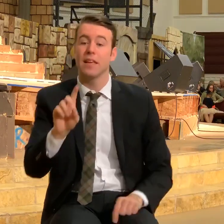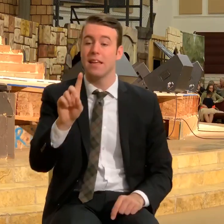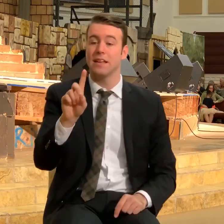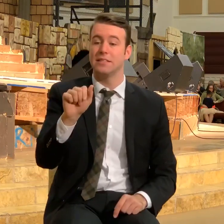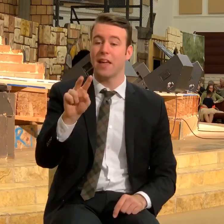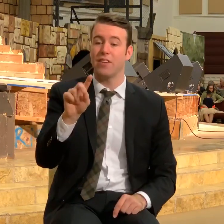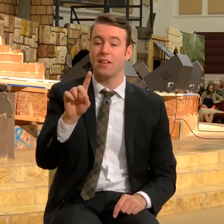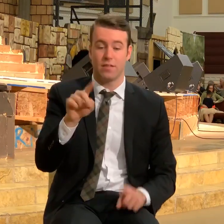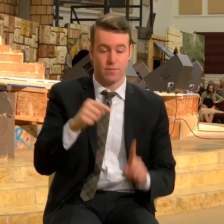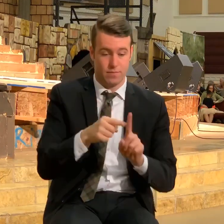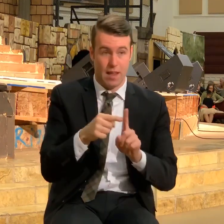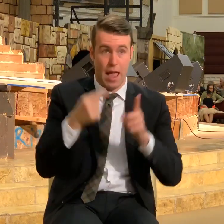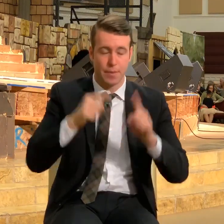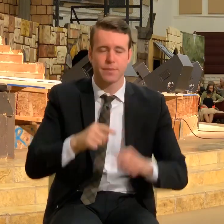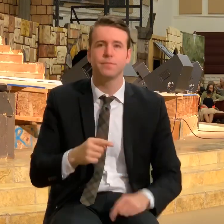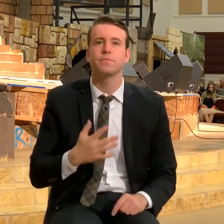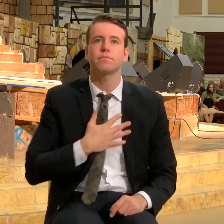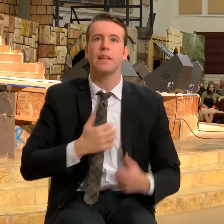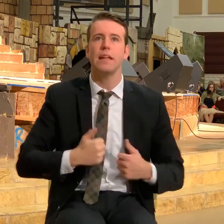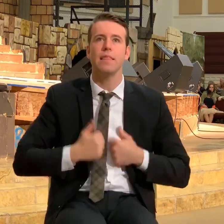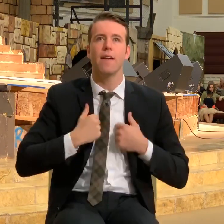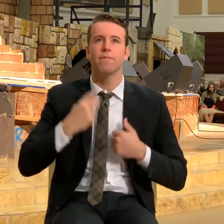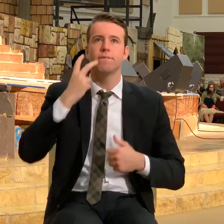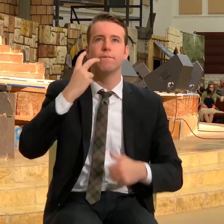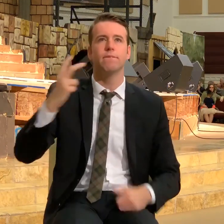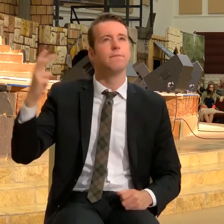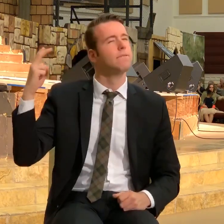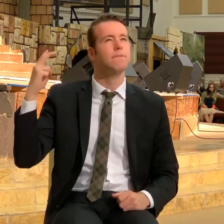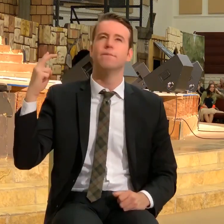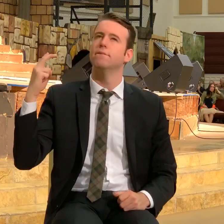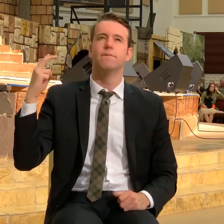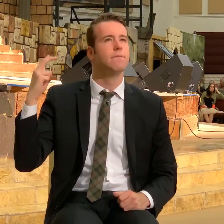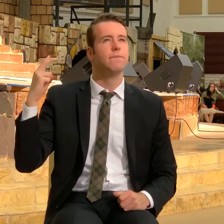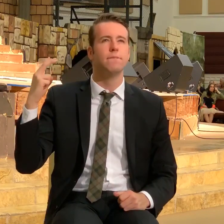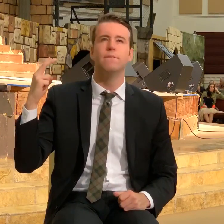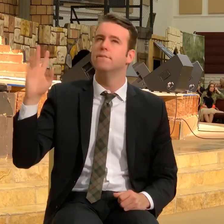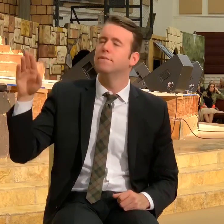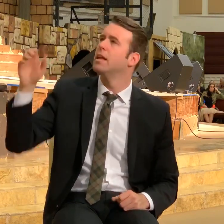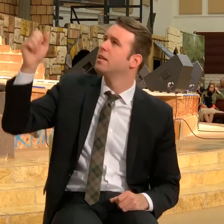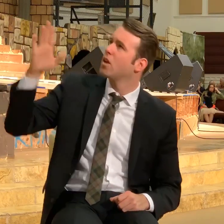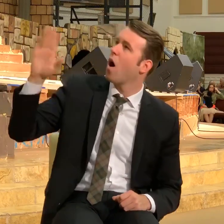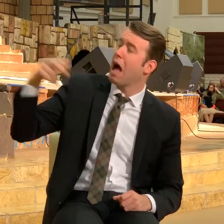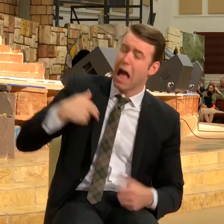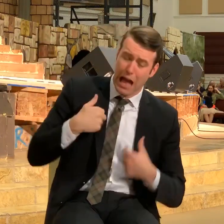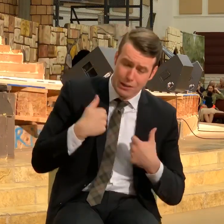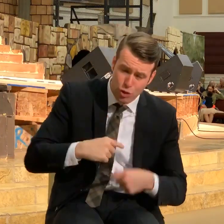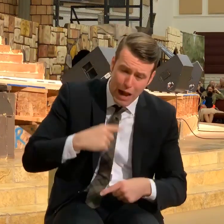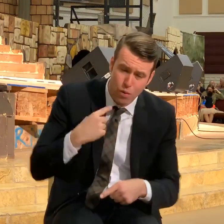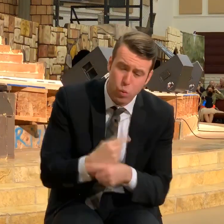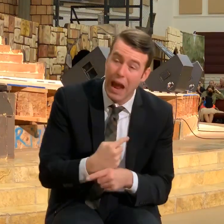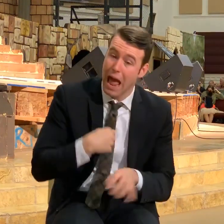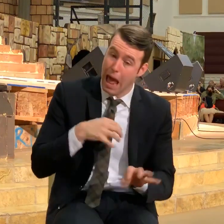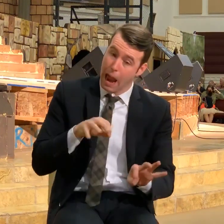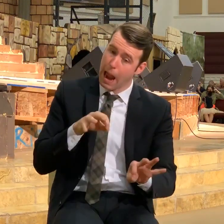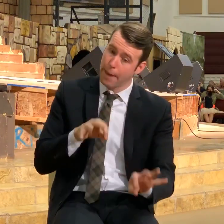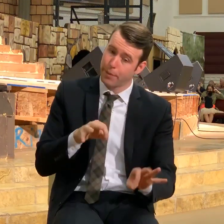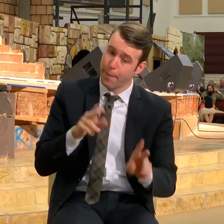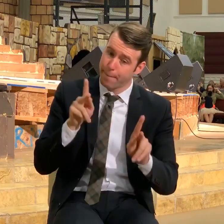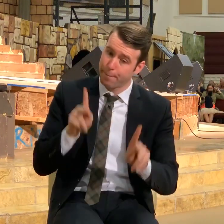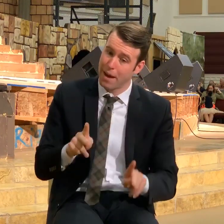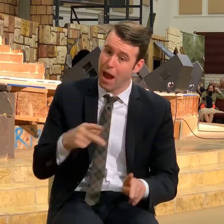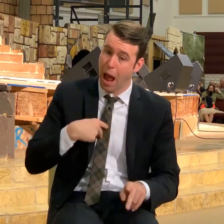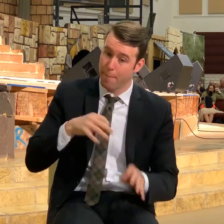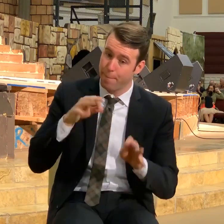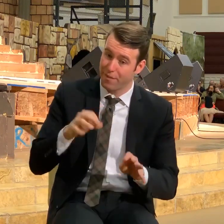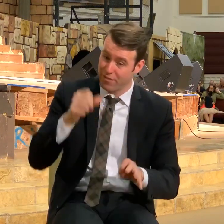his life and he takes inventory and he recognizes. He said, "You know what, God? I have tried to do the right thing. I know I'm not a perfect man. I know